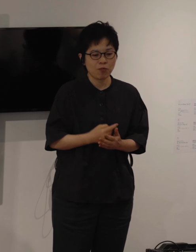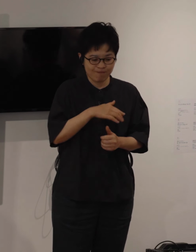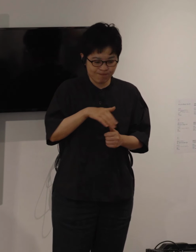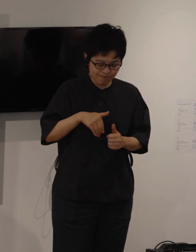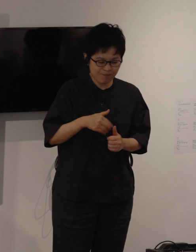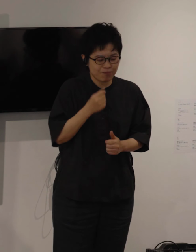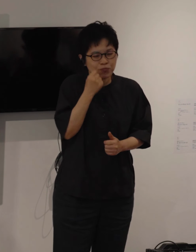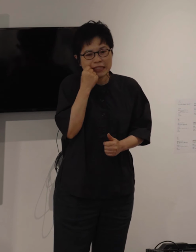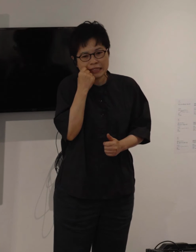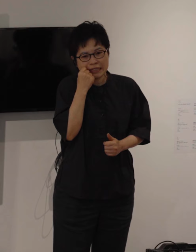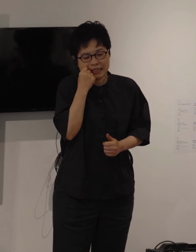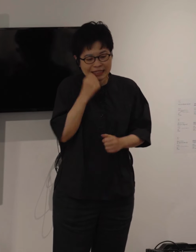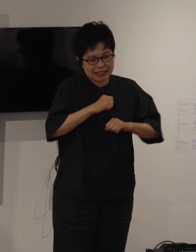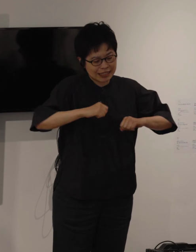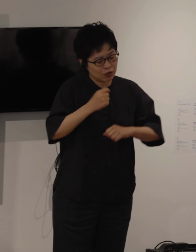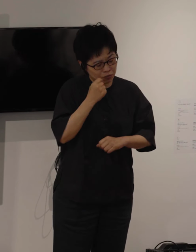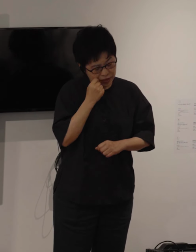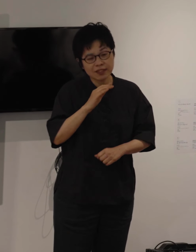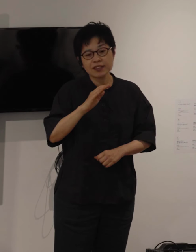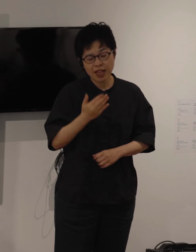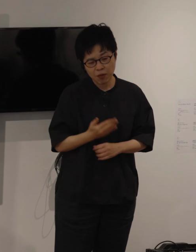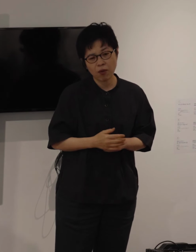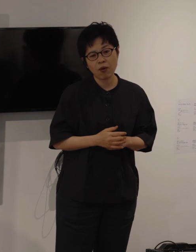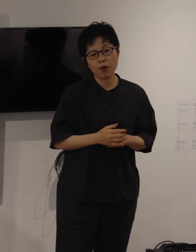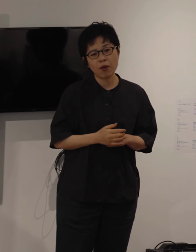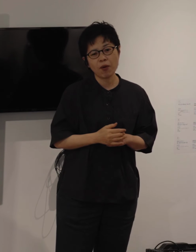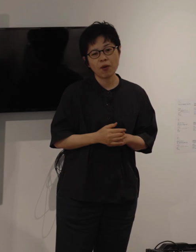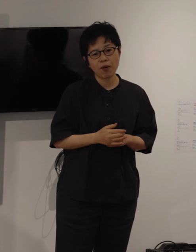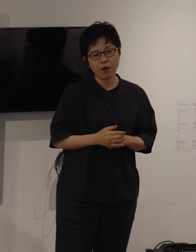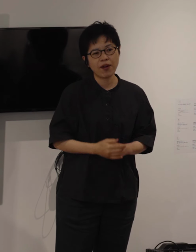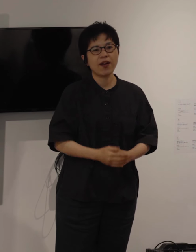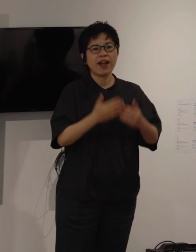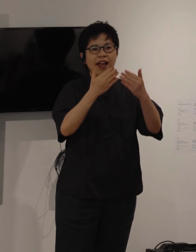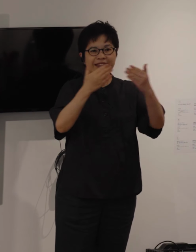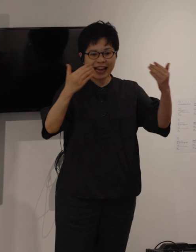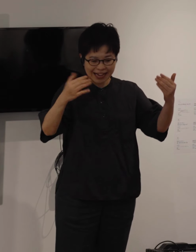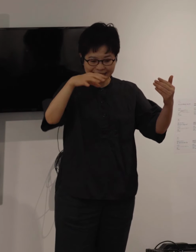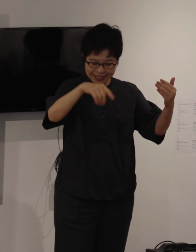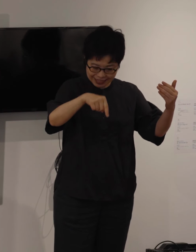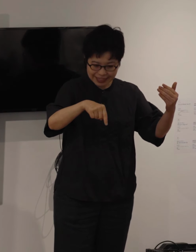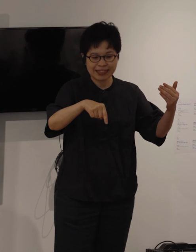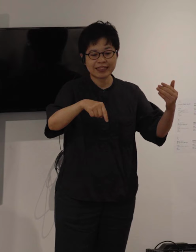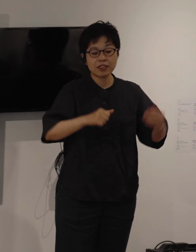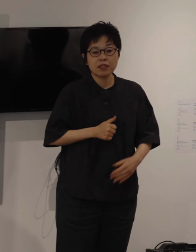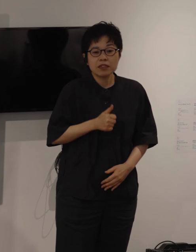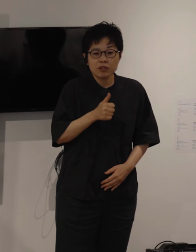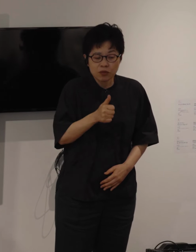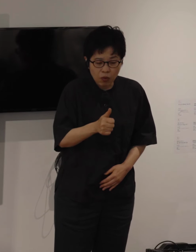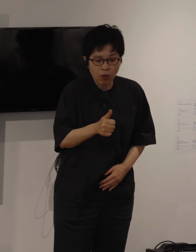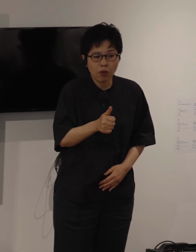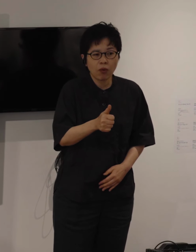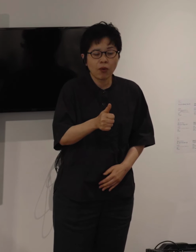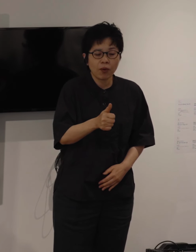an artist. He has been at the Whitworth Gallery. He did a portrait of the Queen, very pop art, and it's